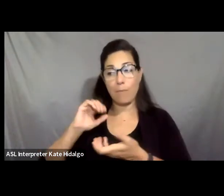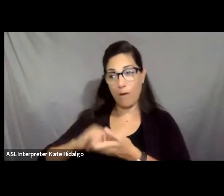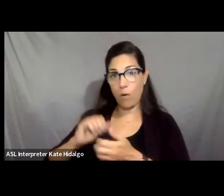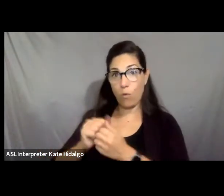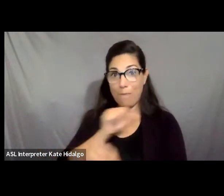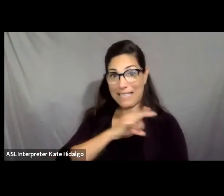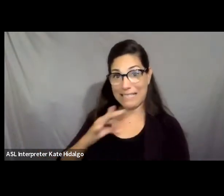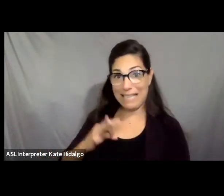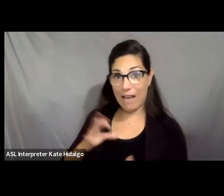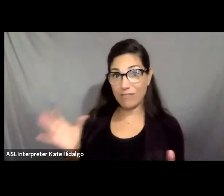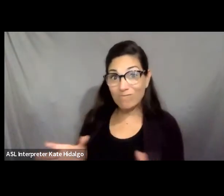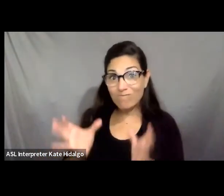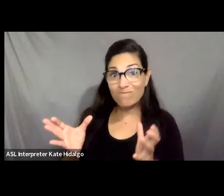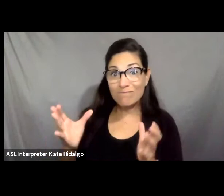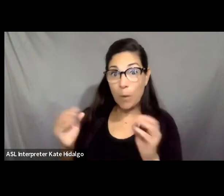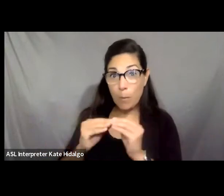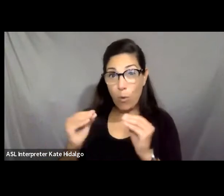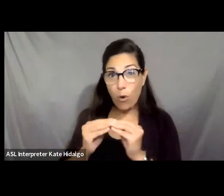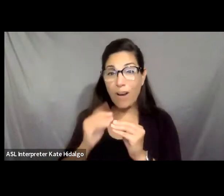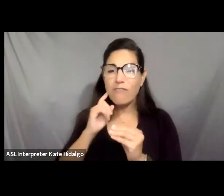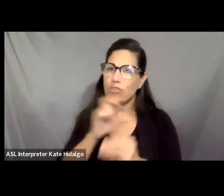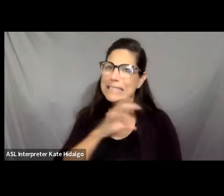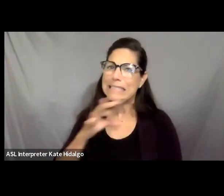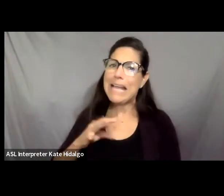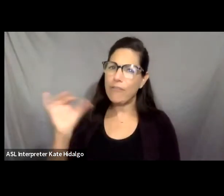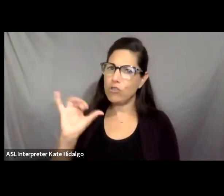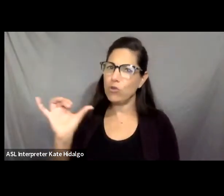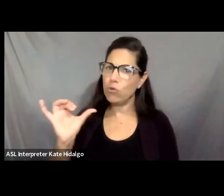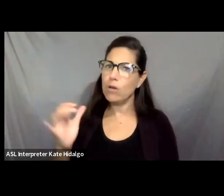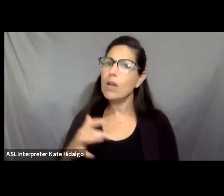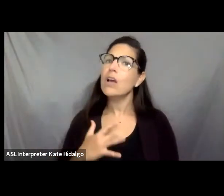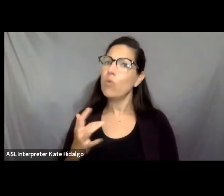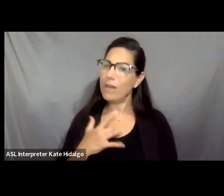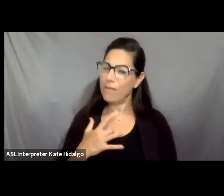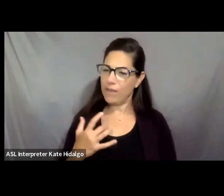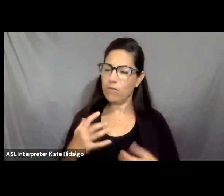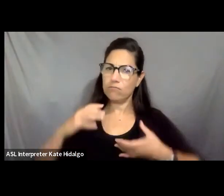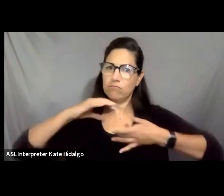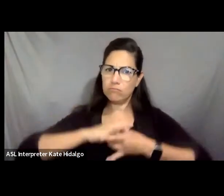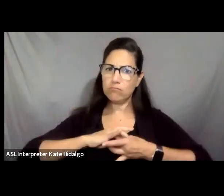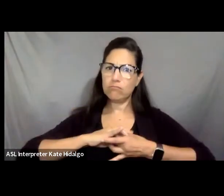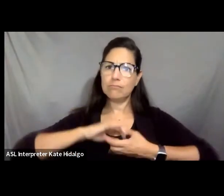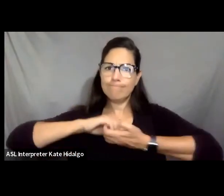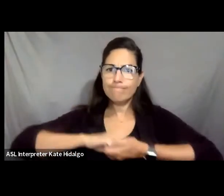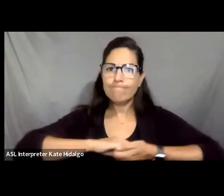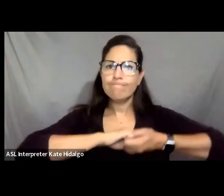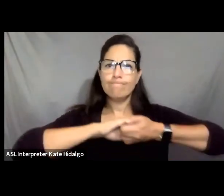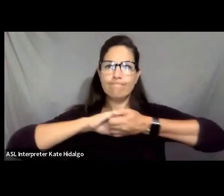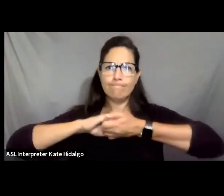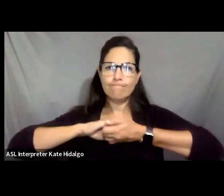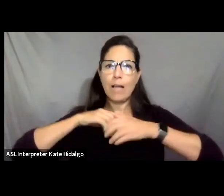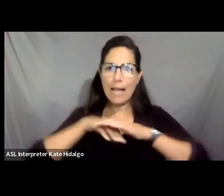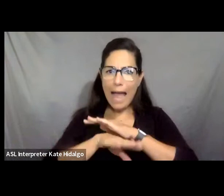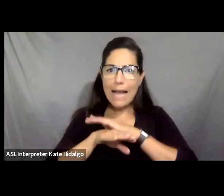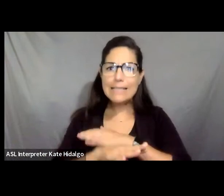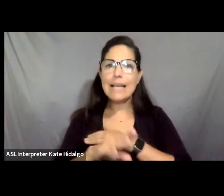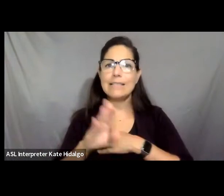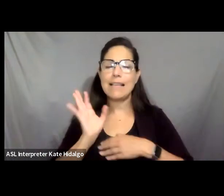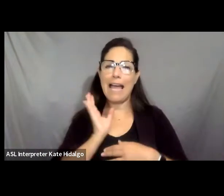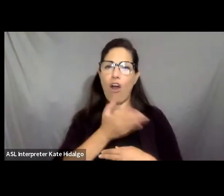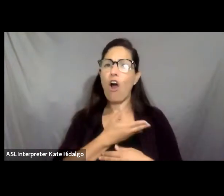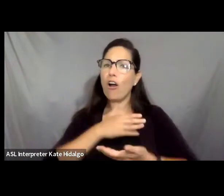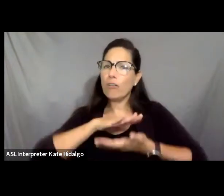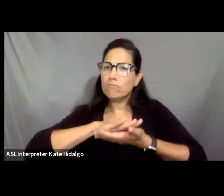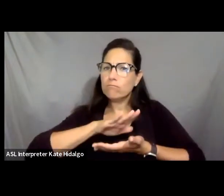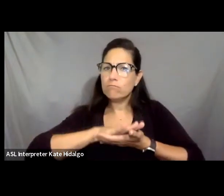my staff is to do this for staff, making sure that we increase staff's connectedness and a sense of belonging at our site.